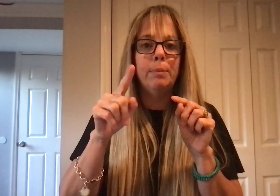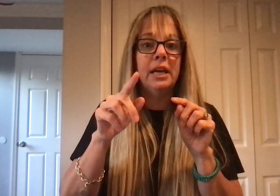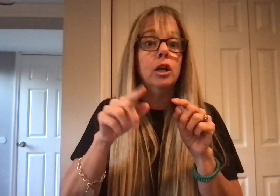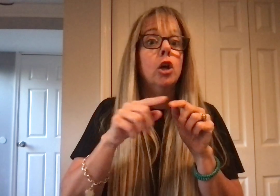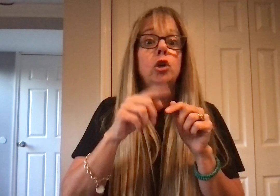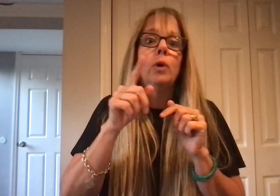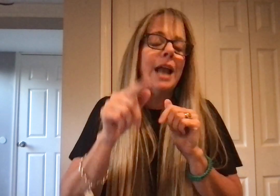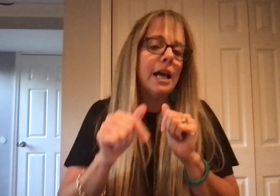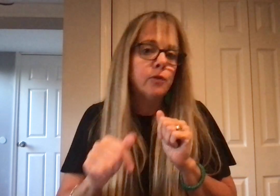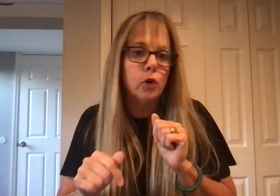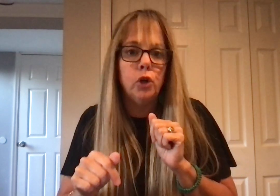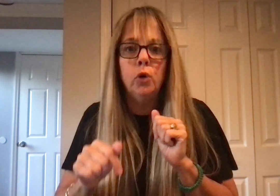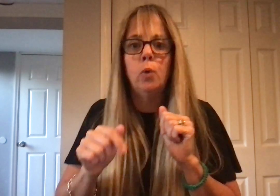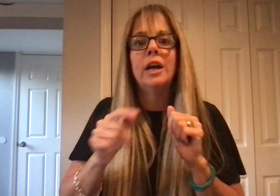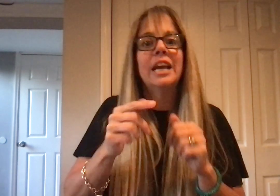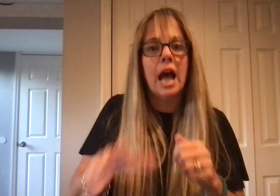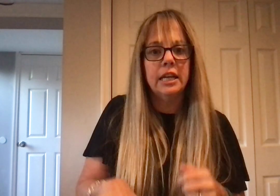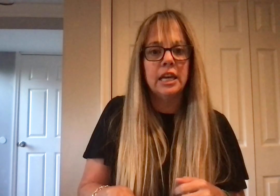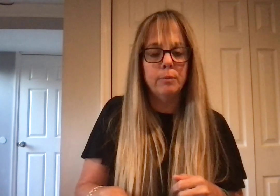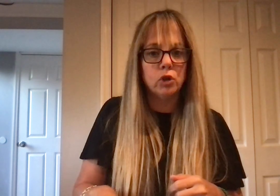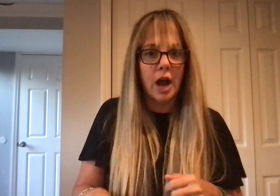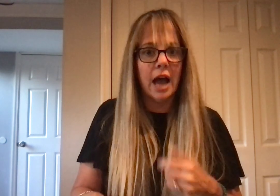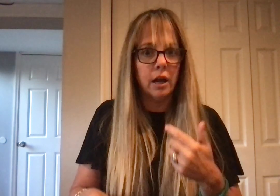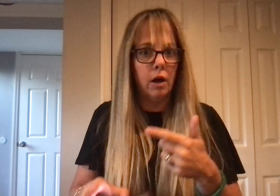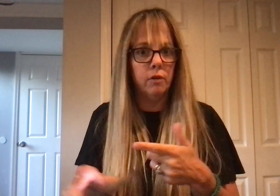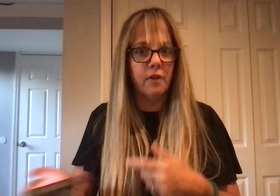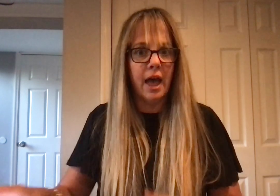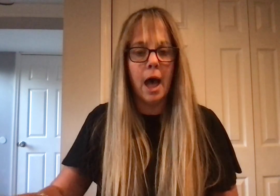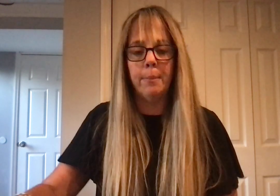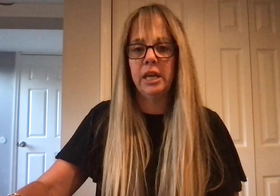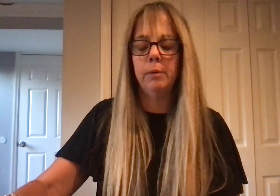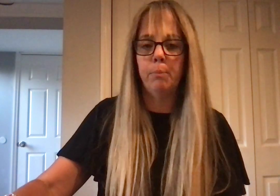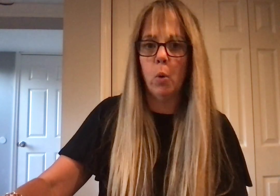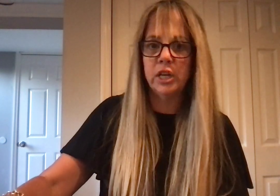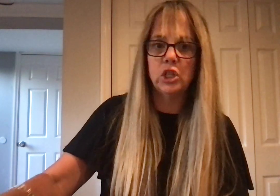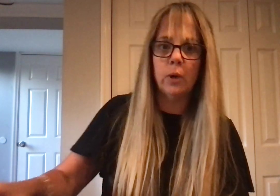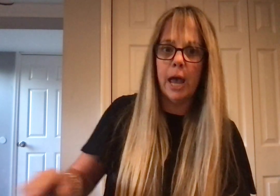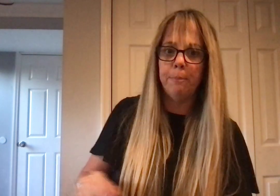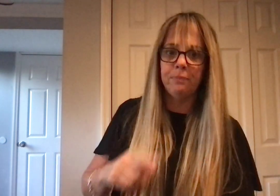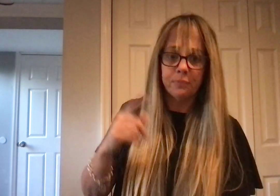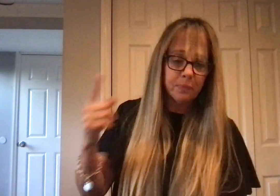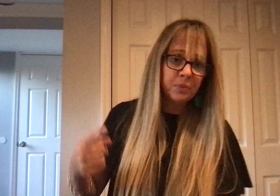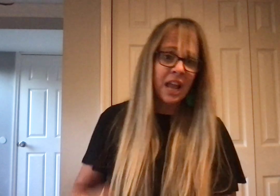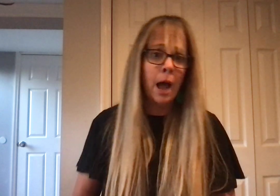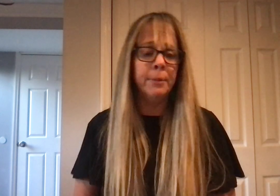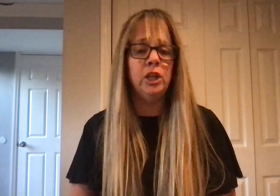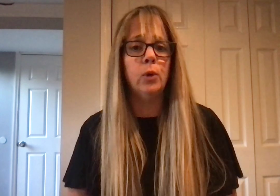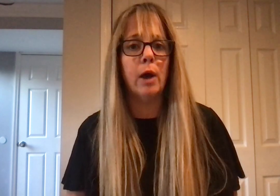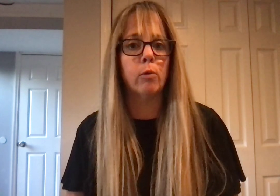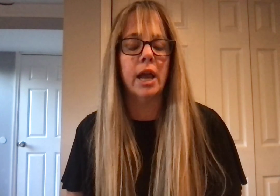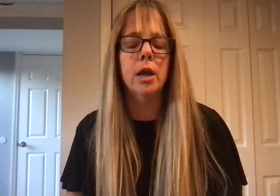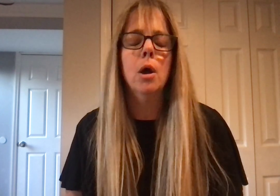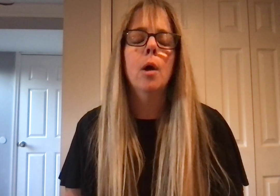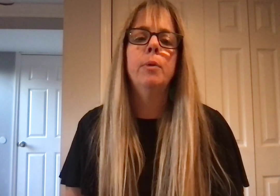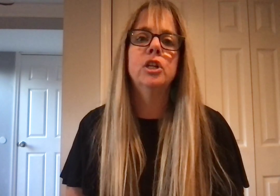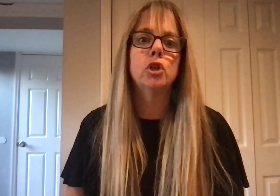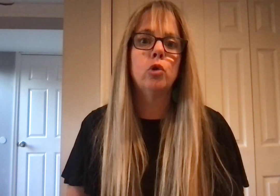repeat. You can ask for a new word. It kind of keeps track of how many points you get, how many you get right, but it's a